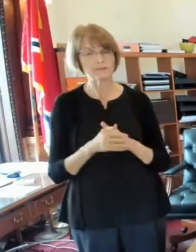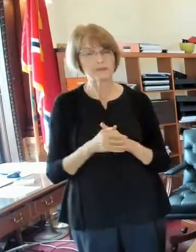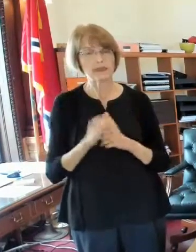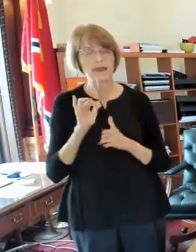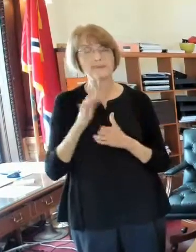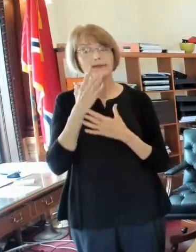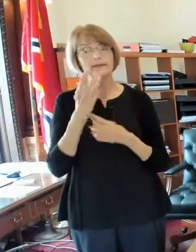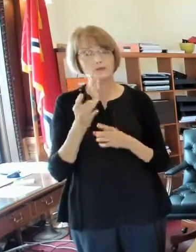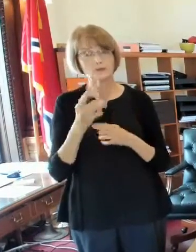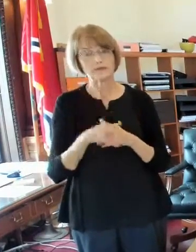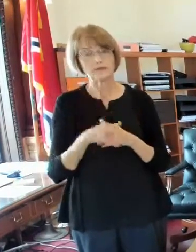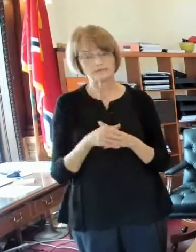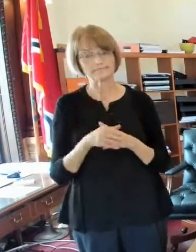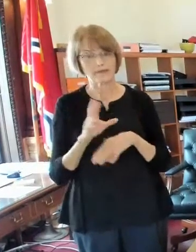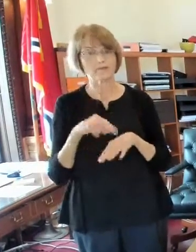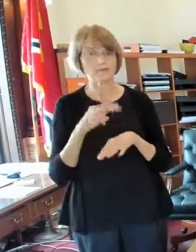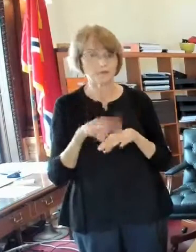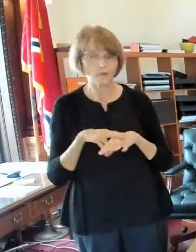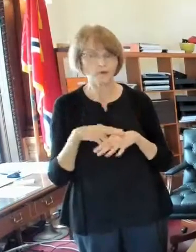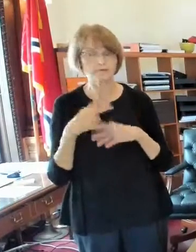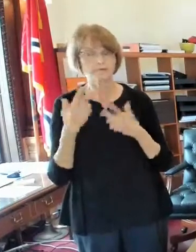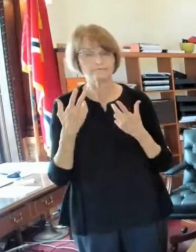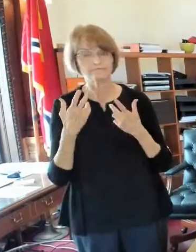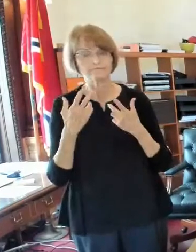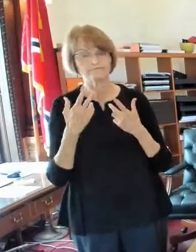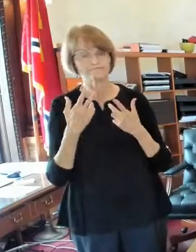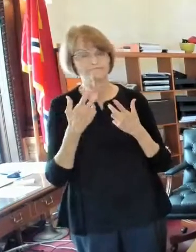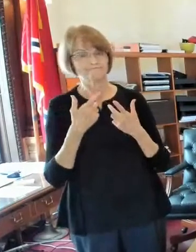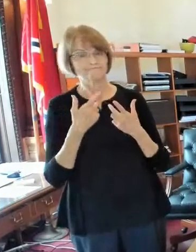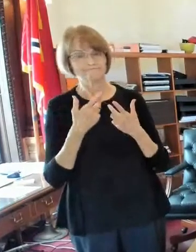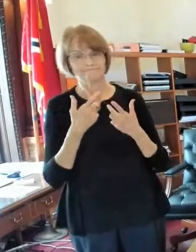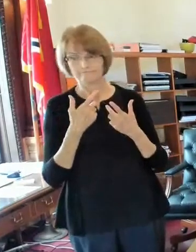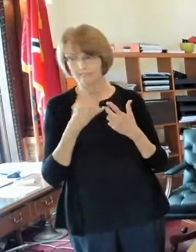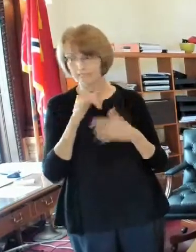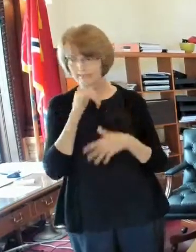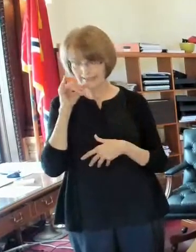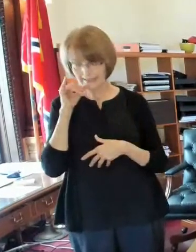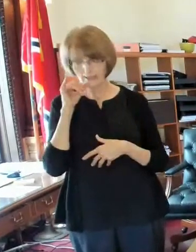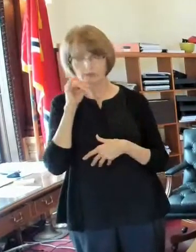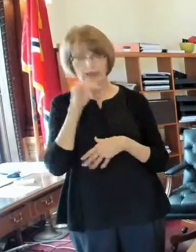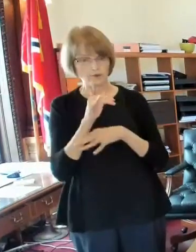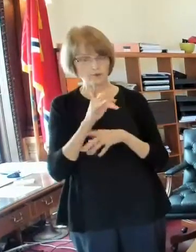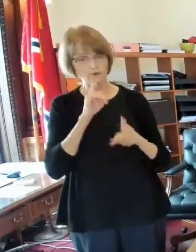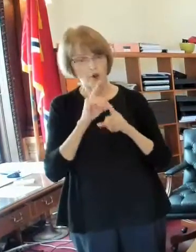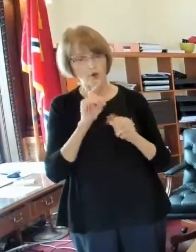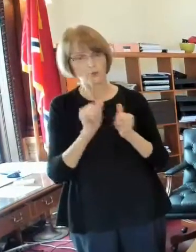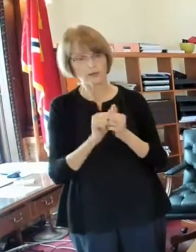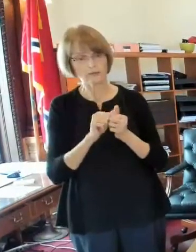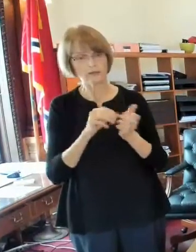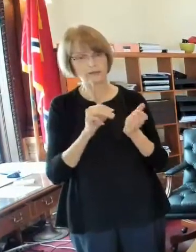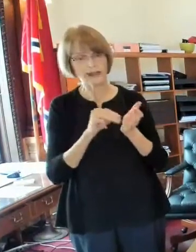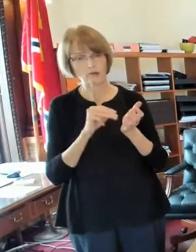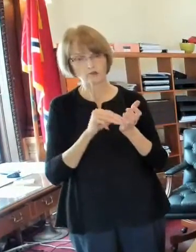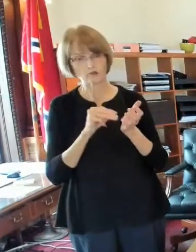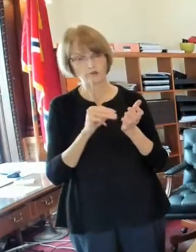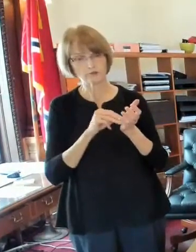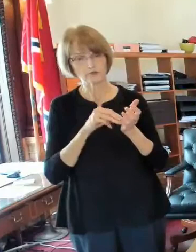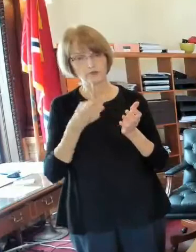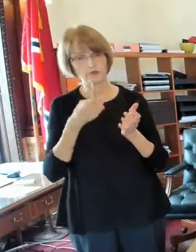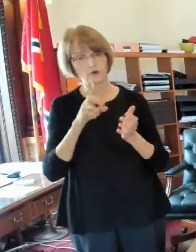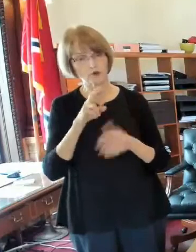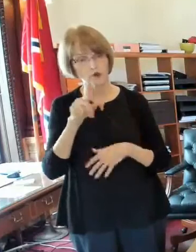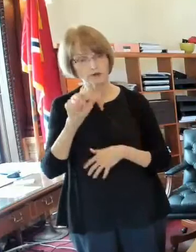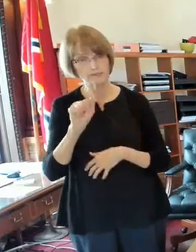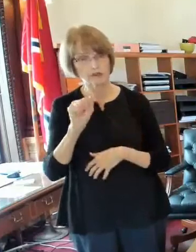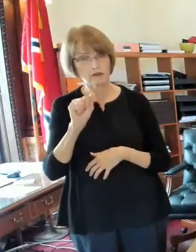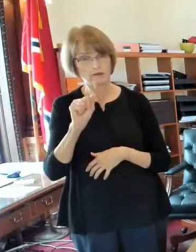Of course, we talked with Dr. Garza, I guess it was yesterday afternoon. And what we're seeing here, and we